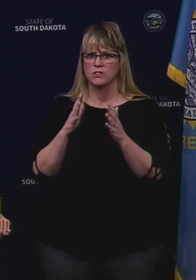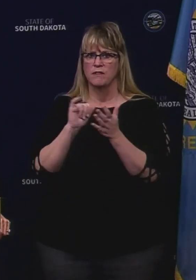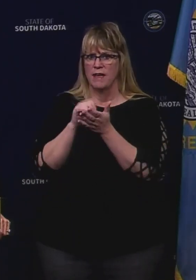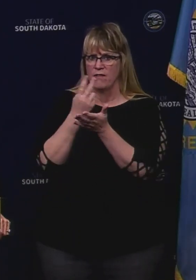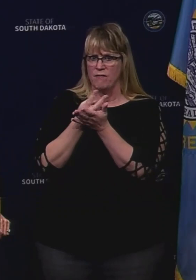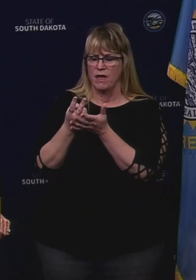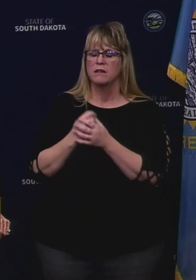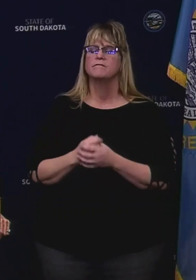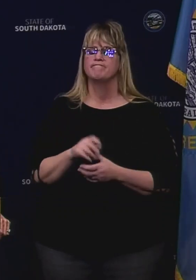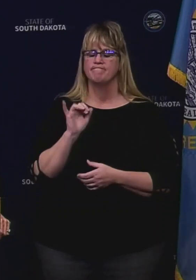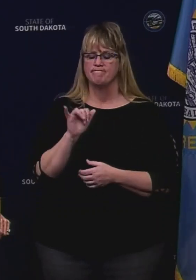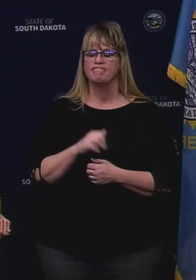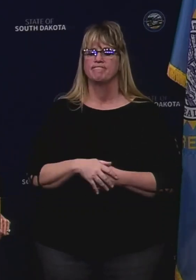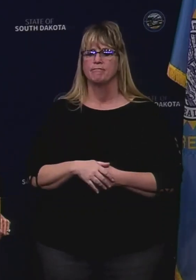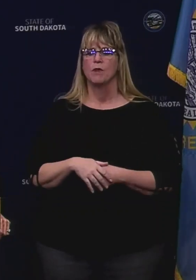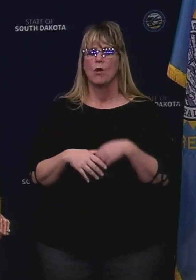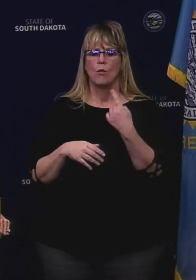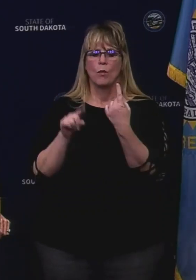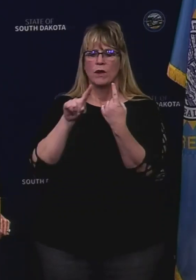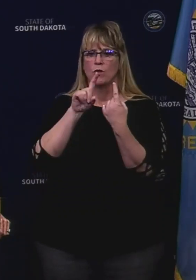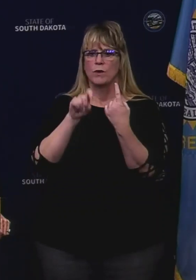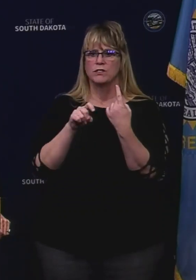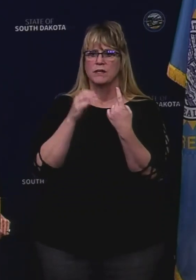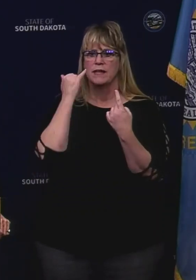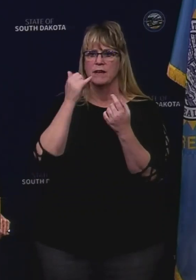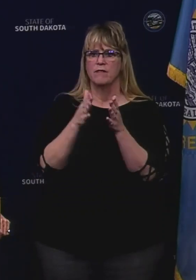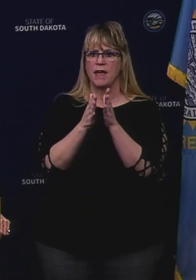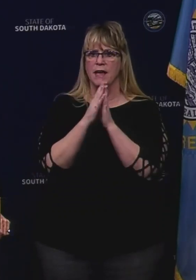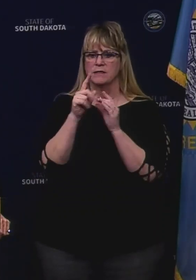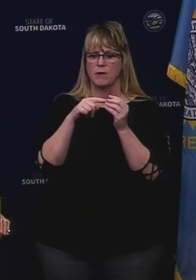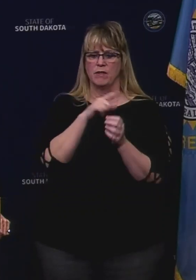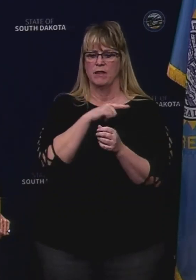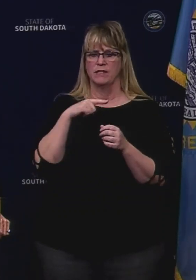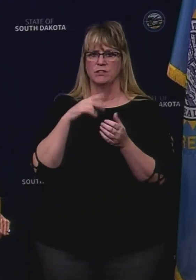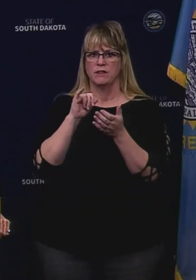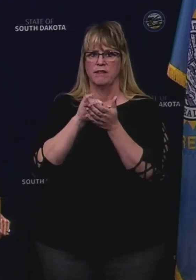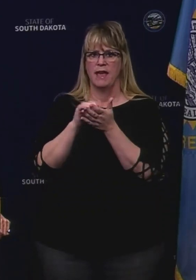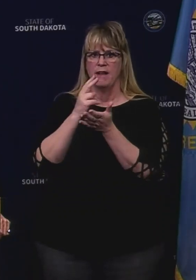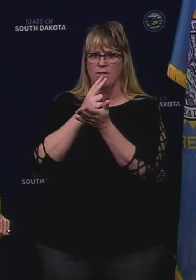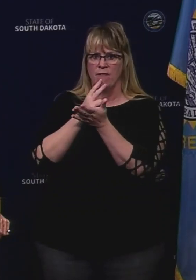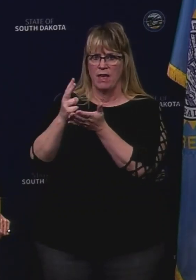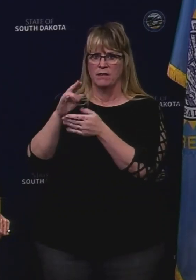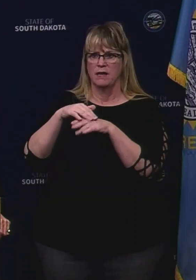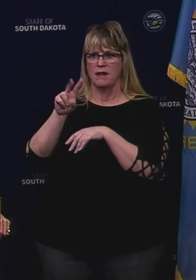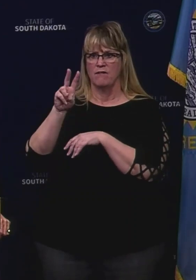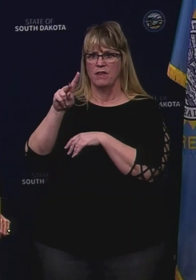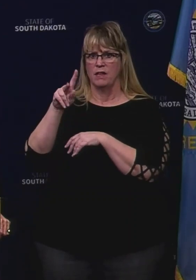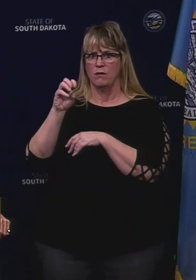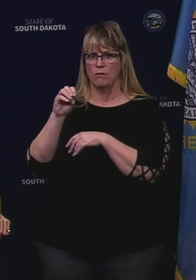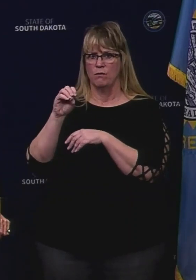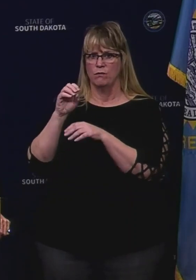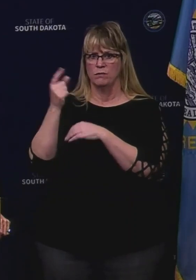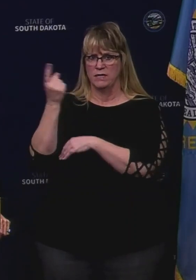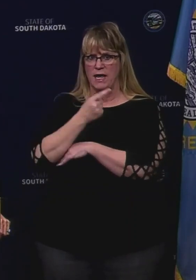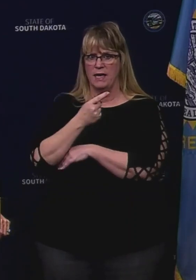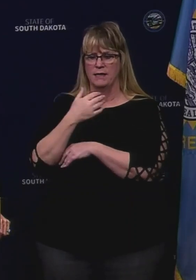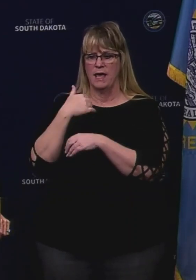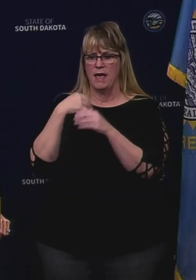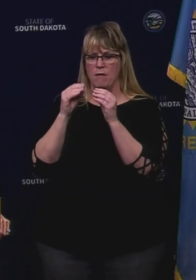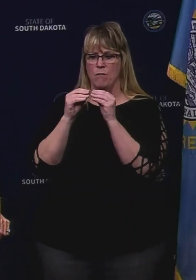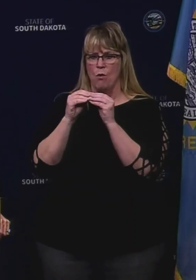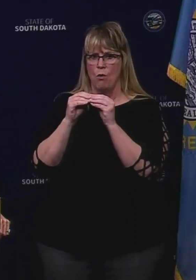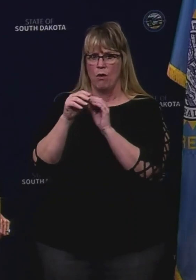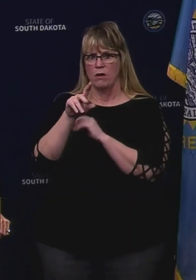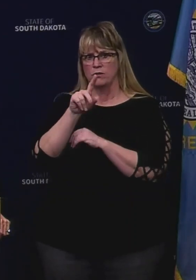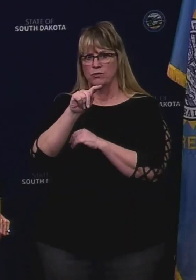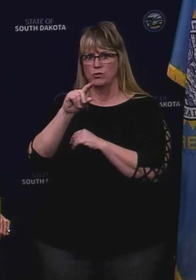that. One of Bob's questions is if they asked about the legislation that failed on veto day that was working to give some more tools to county